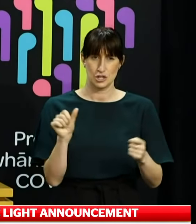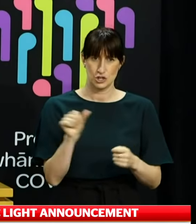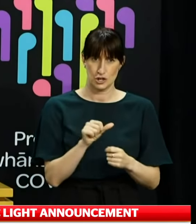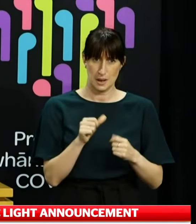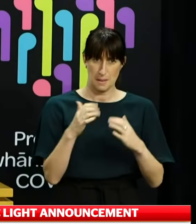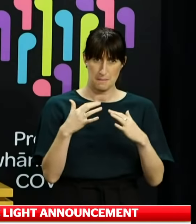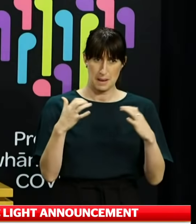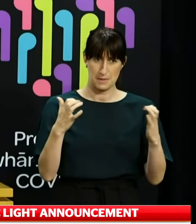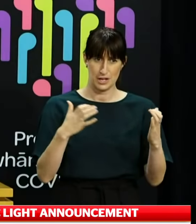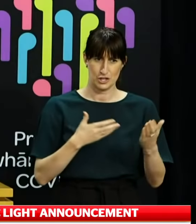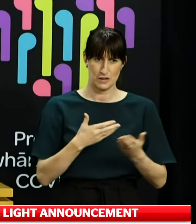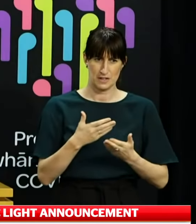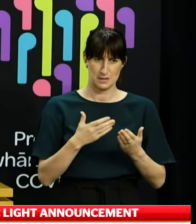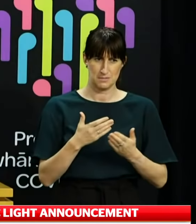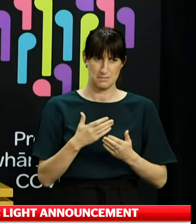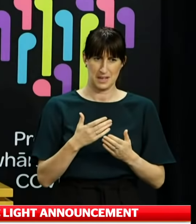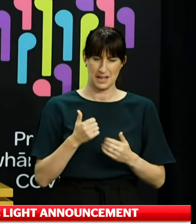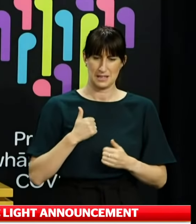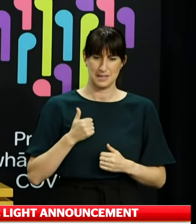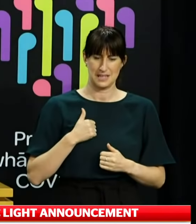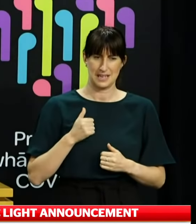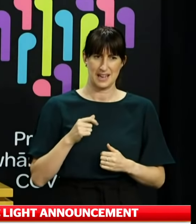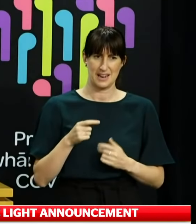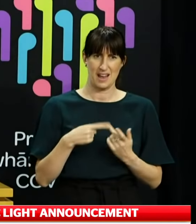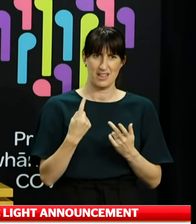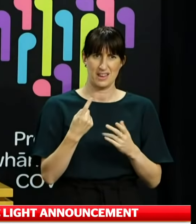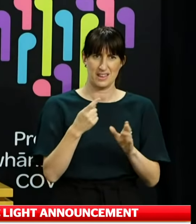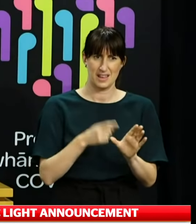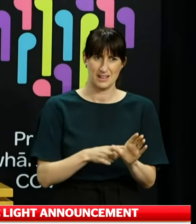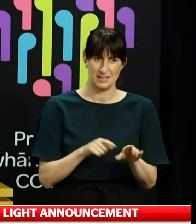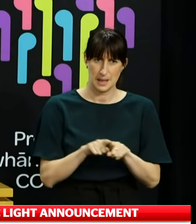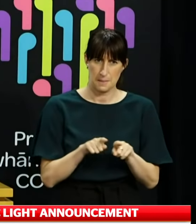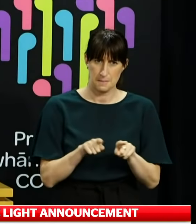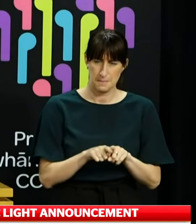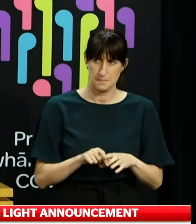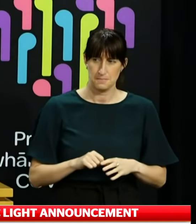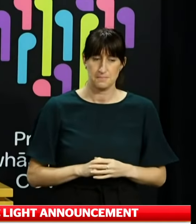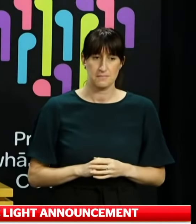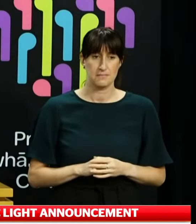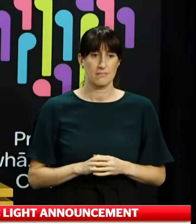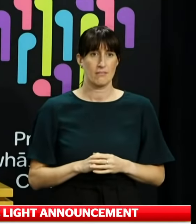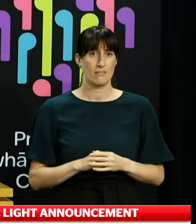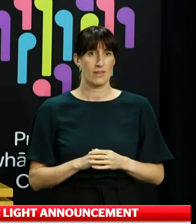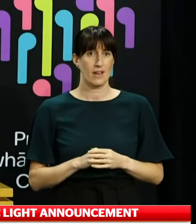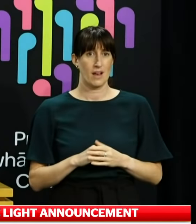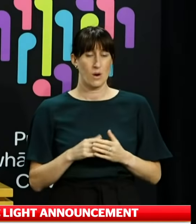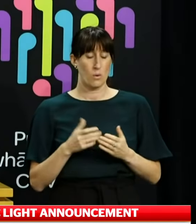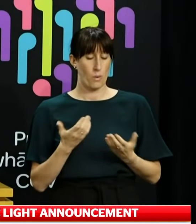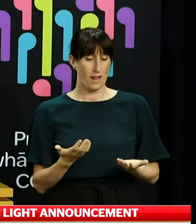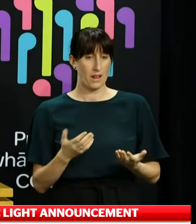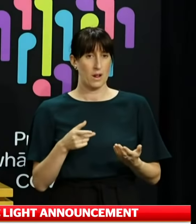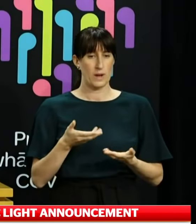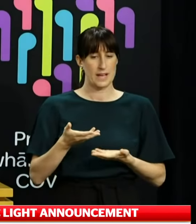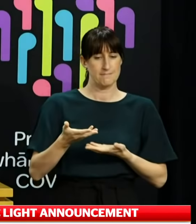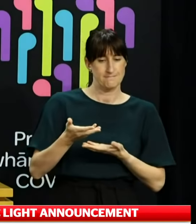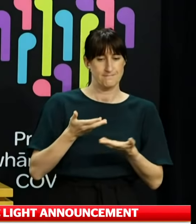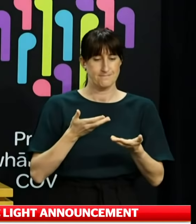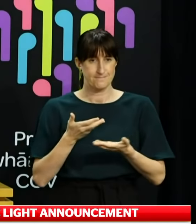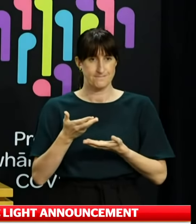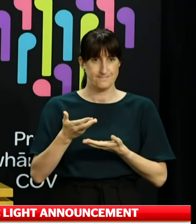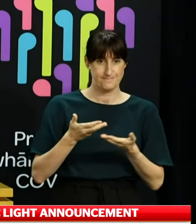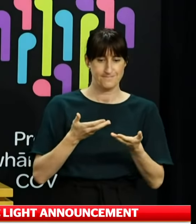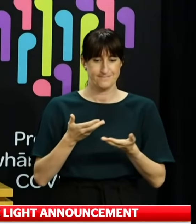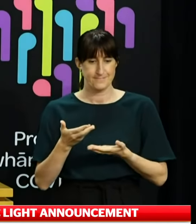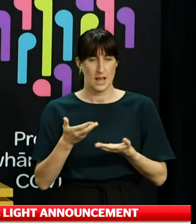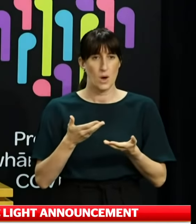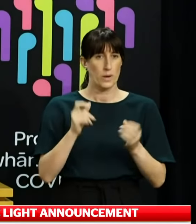There's a lot of bargaining going on, and we've got some big bargaining coming up. It is something that we keep under constant review. We are aware of the effects of, you